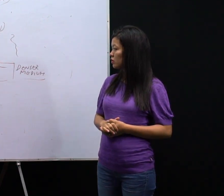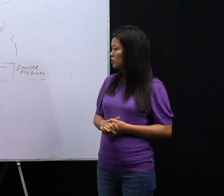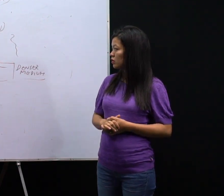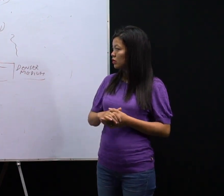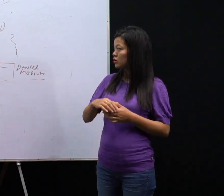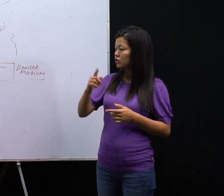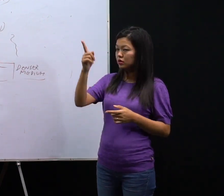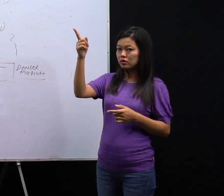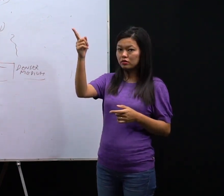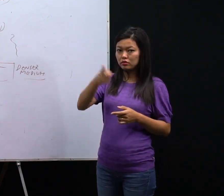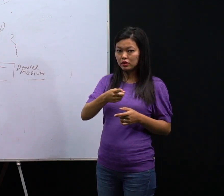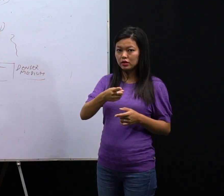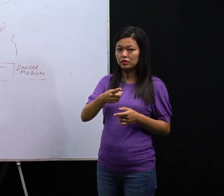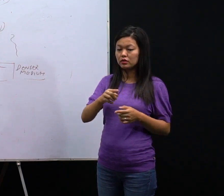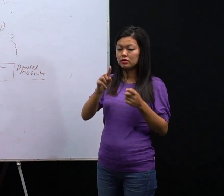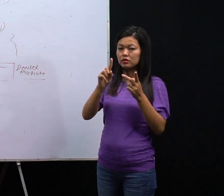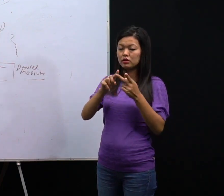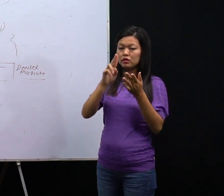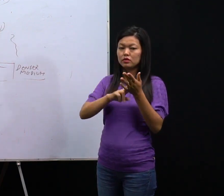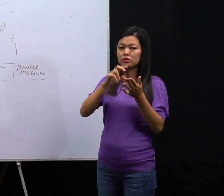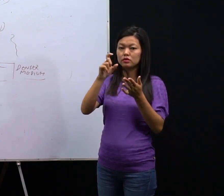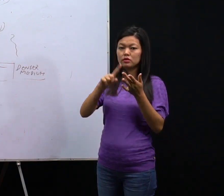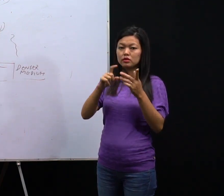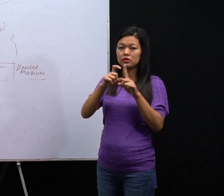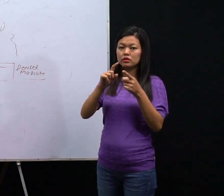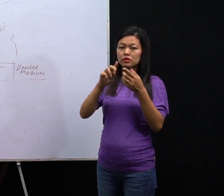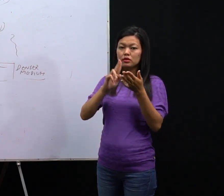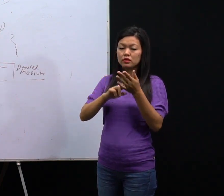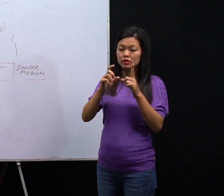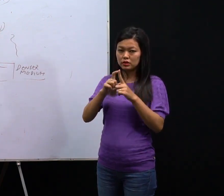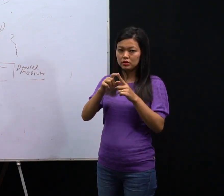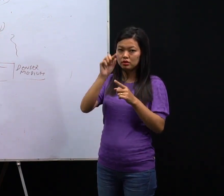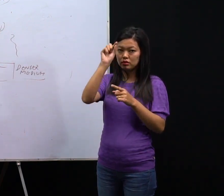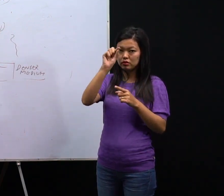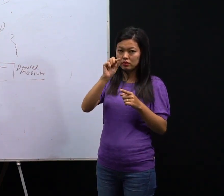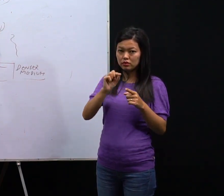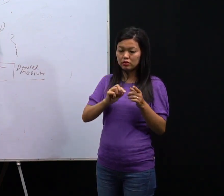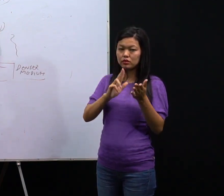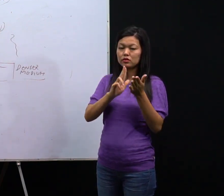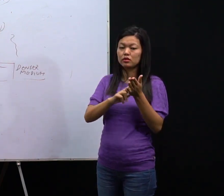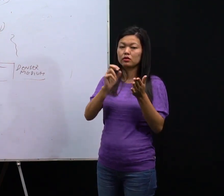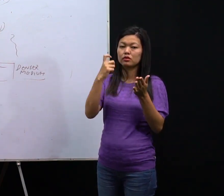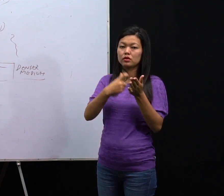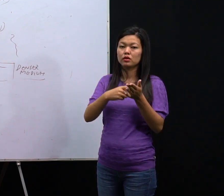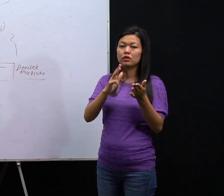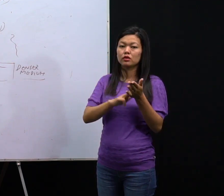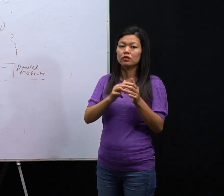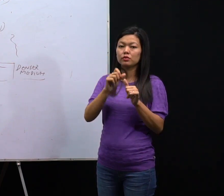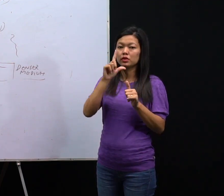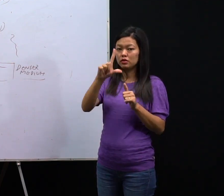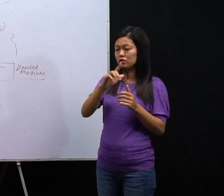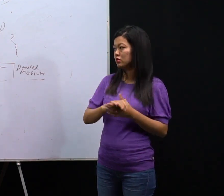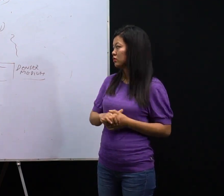normal. Clear? Normal. So this is the normal, and this is the incident